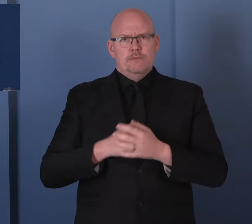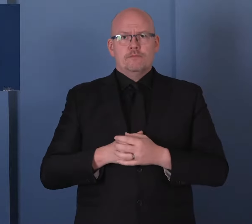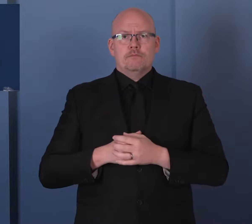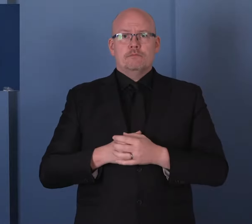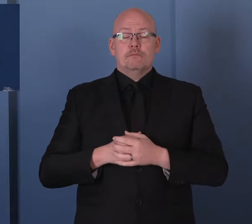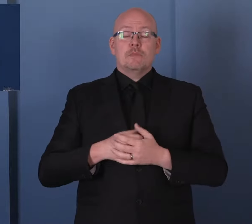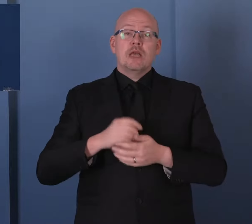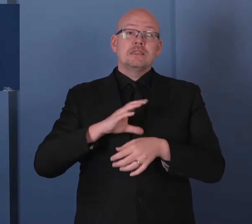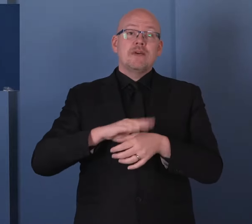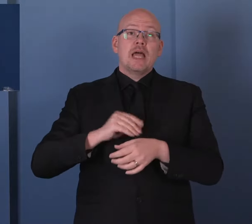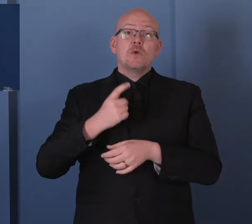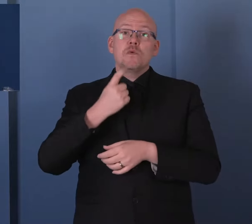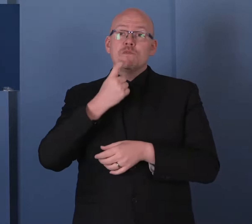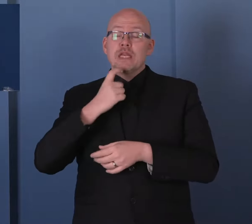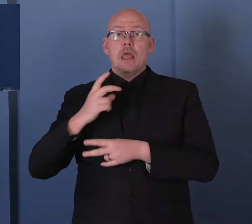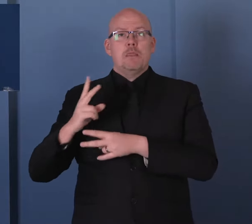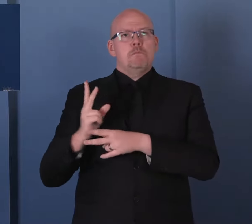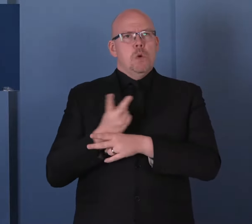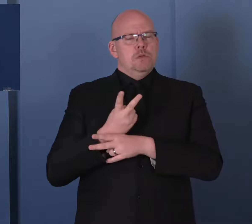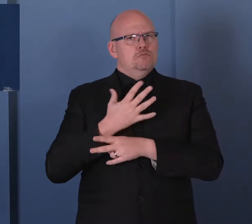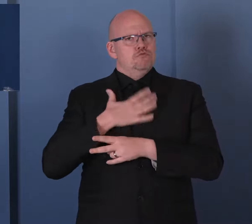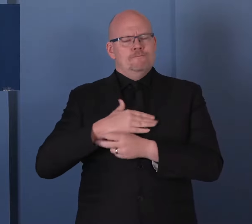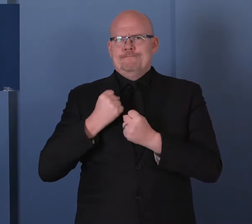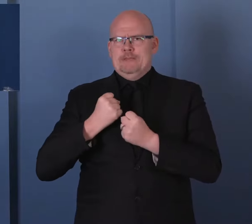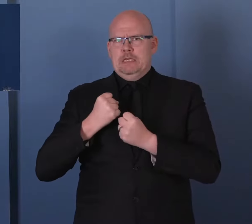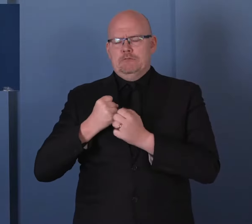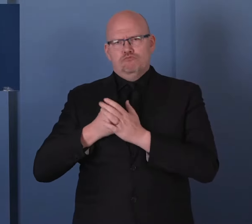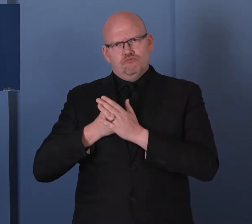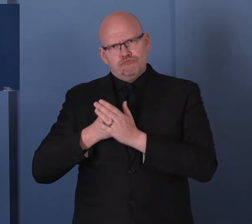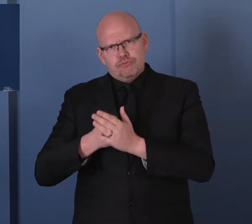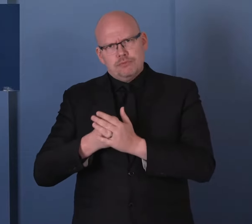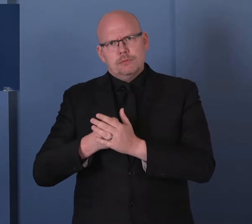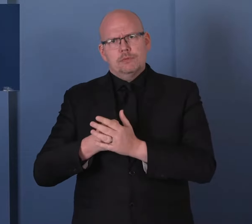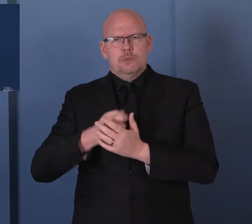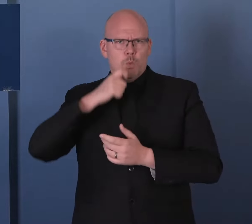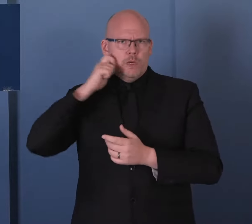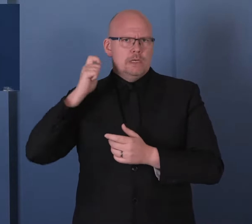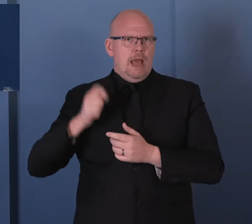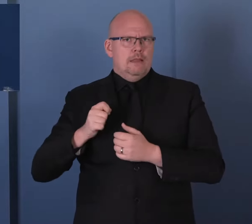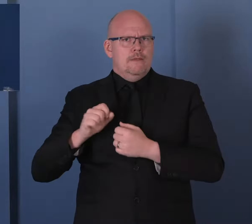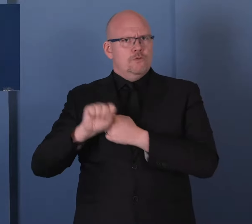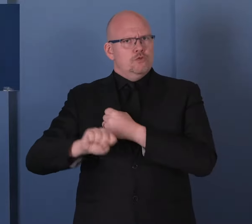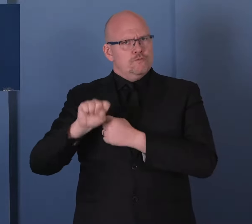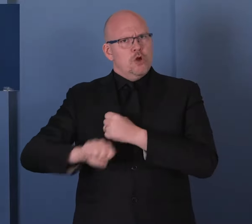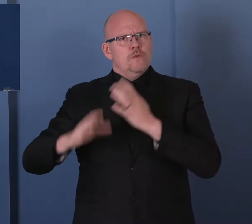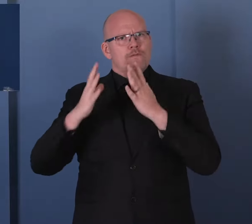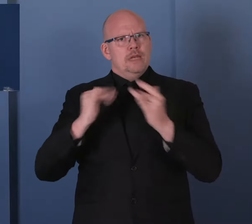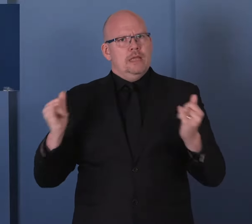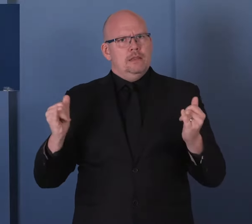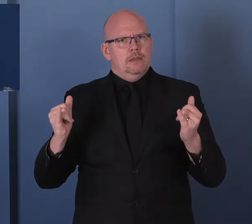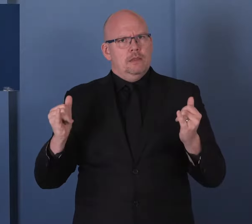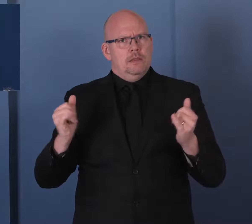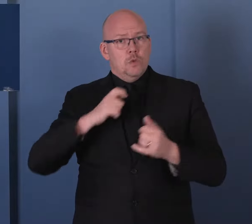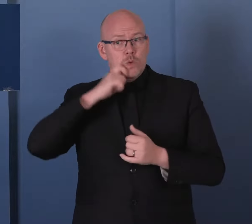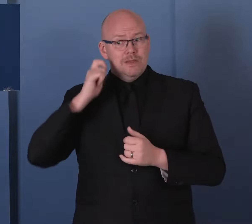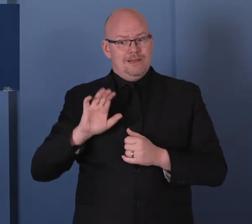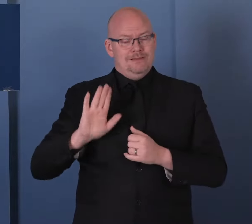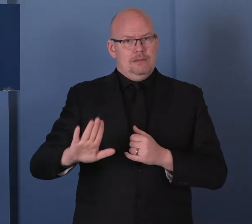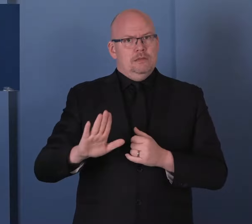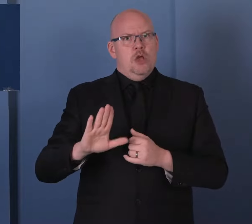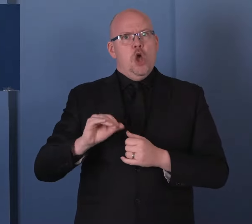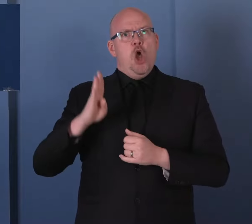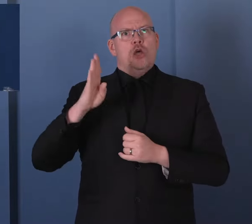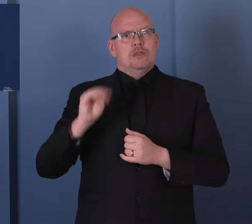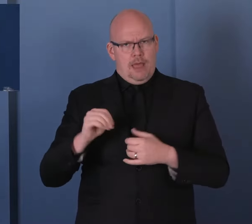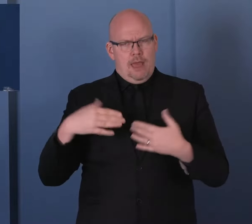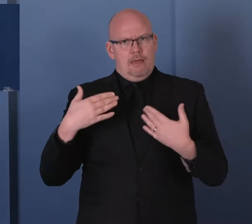countries share this very strong commitment to Ukraine's defense and freedom, because the fate of Ukraine is also the fate of